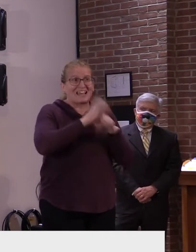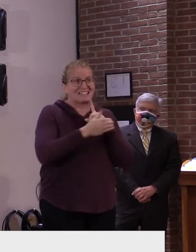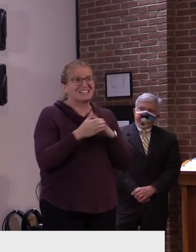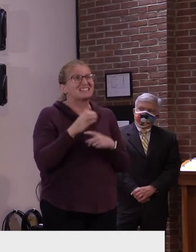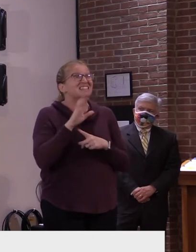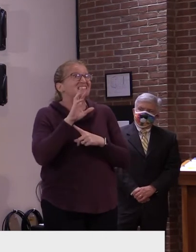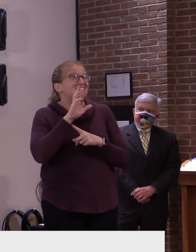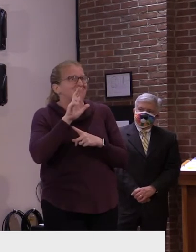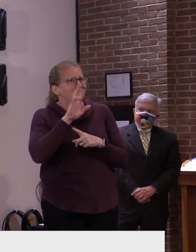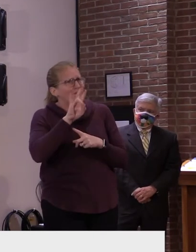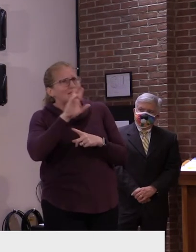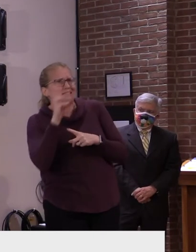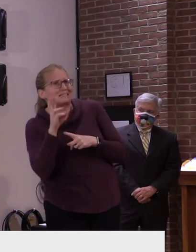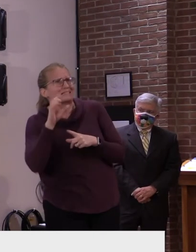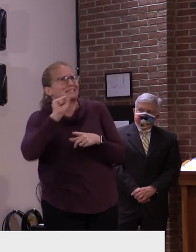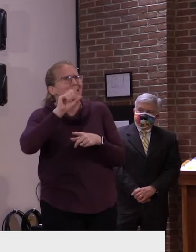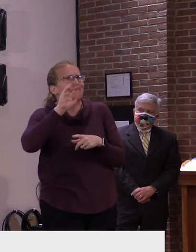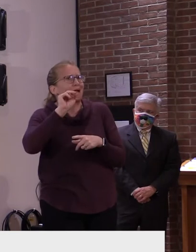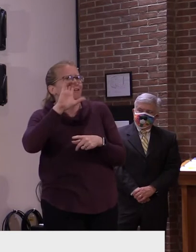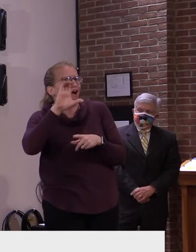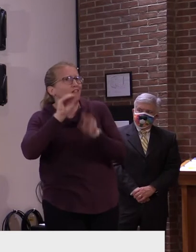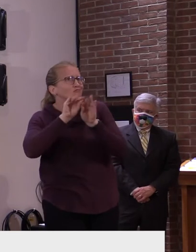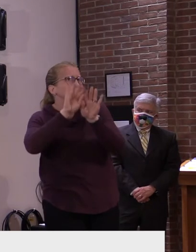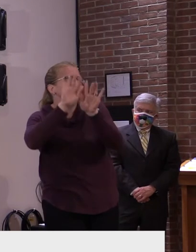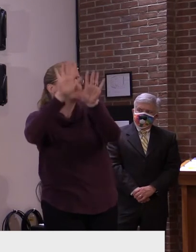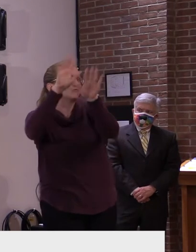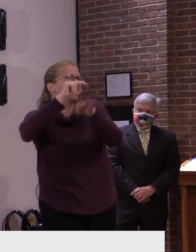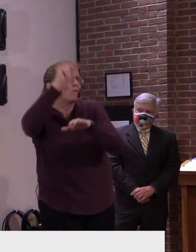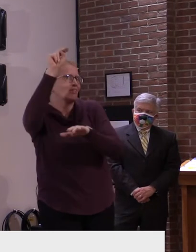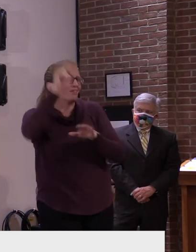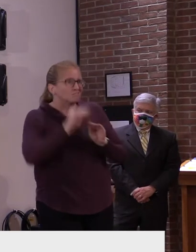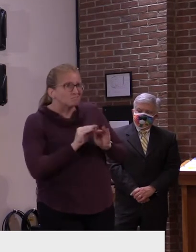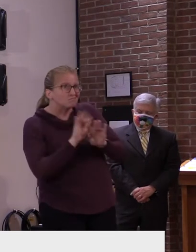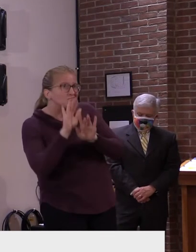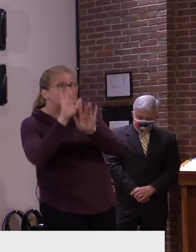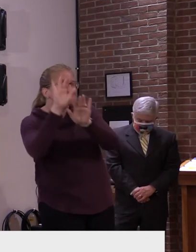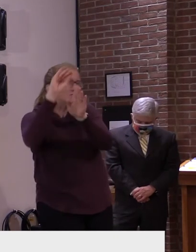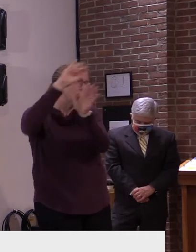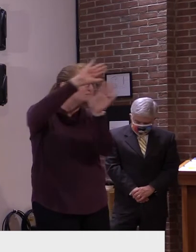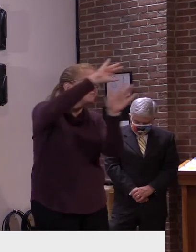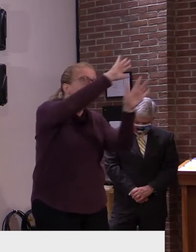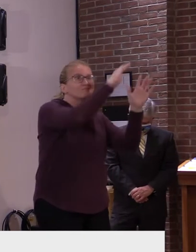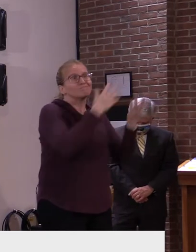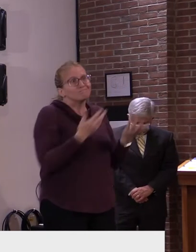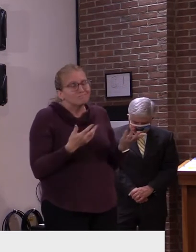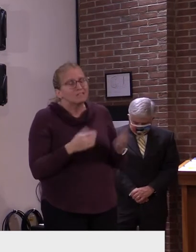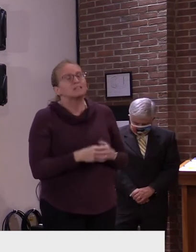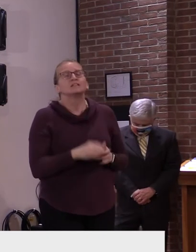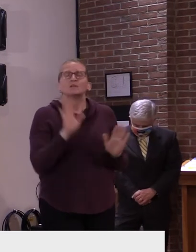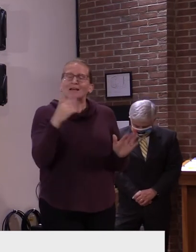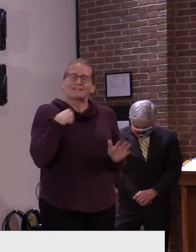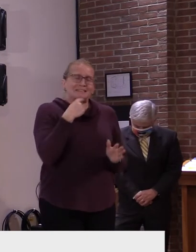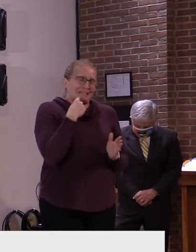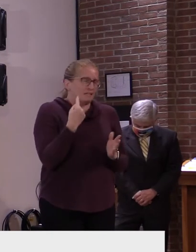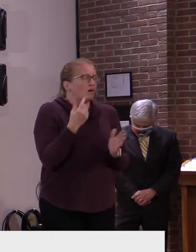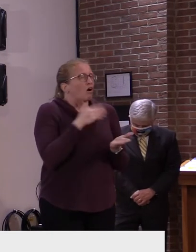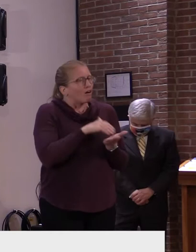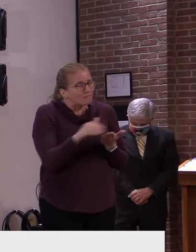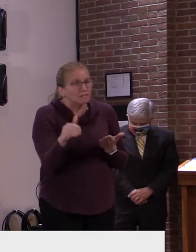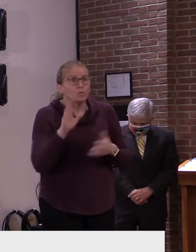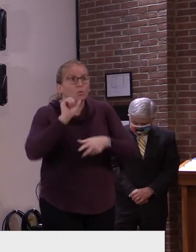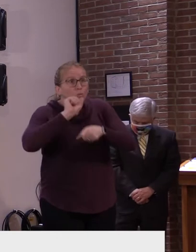so covet is clearly among us and it is spreading i've said that many times that our workplaces healthcare facilities schools and